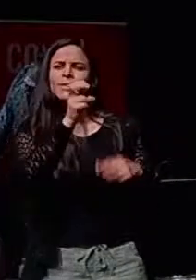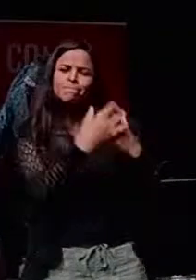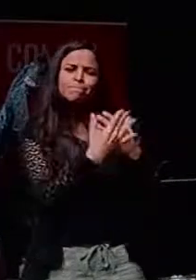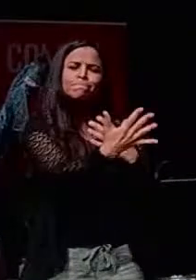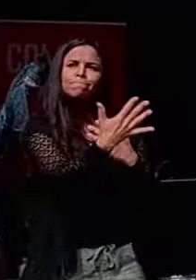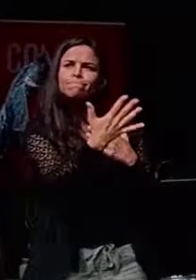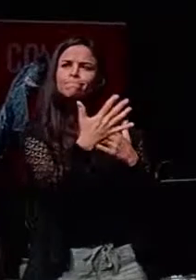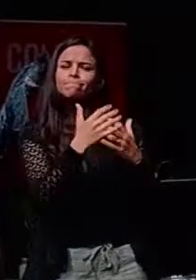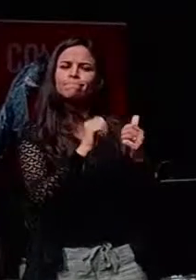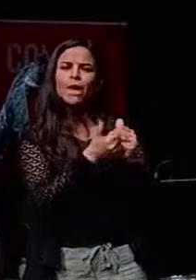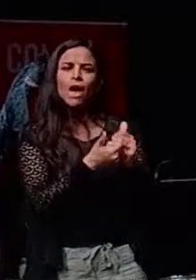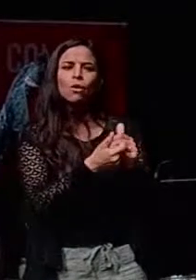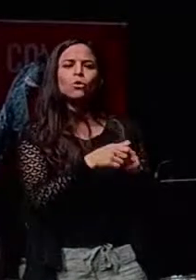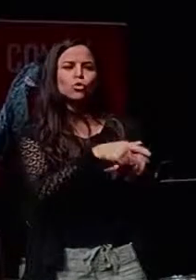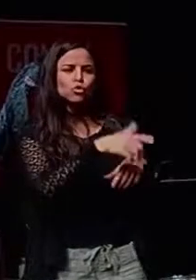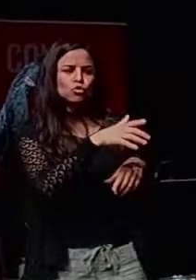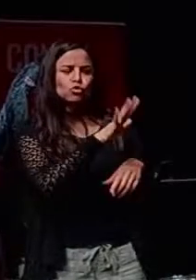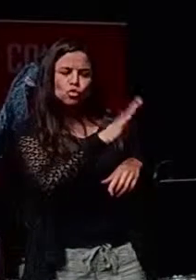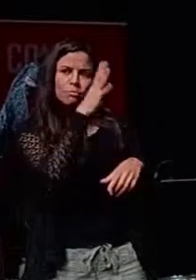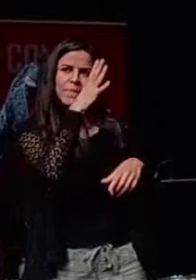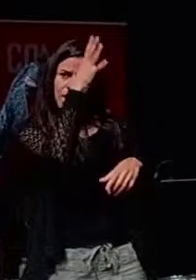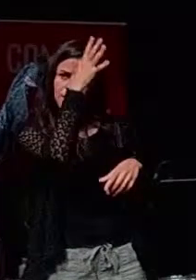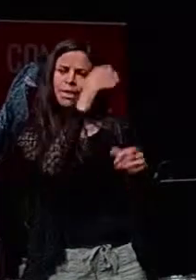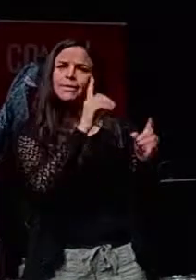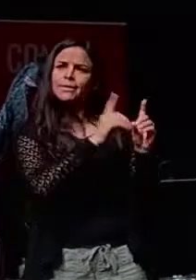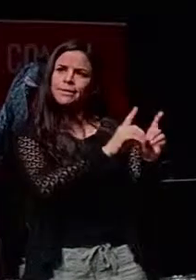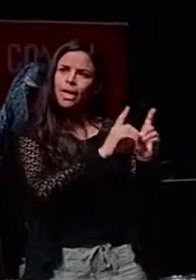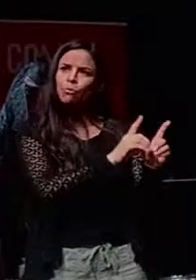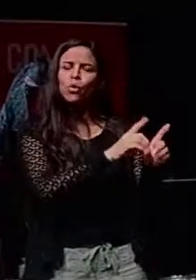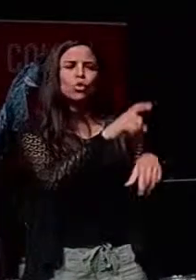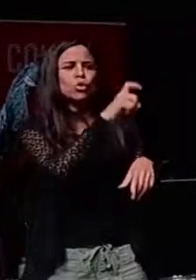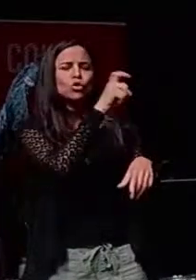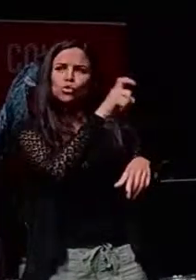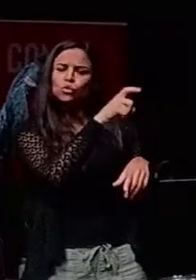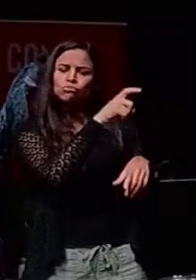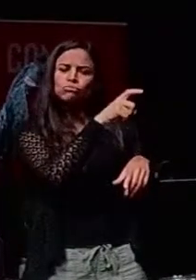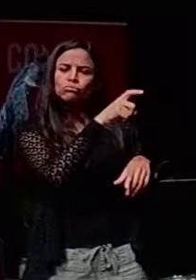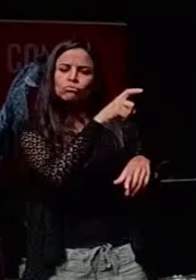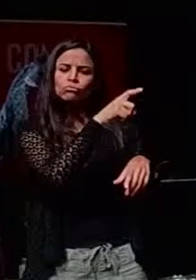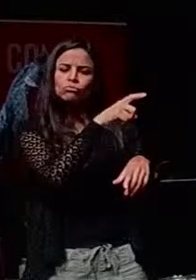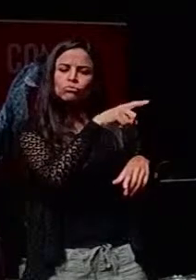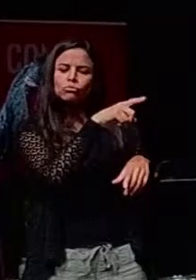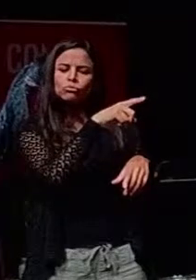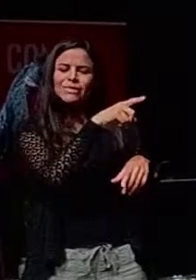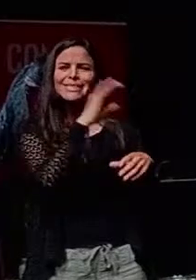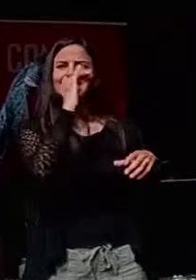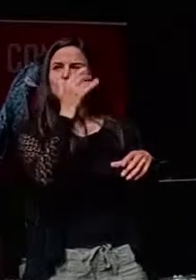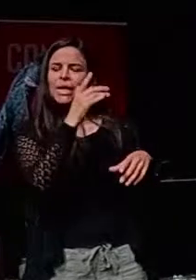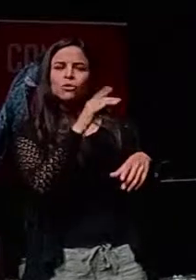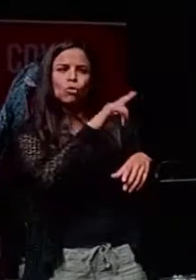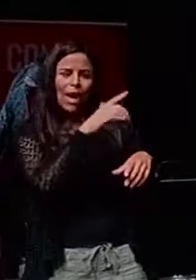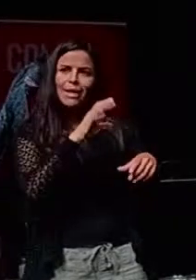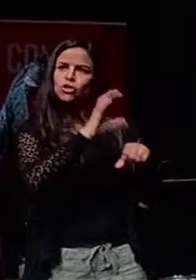said your parents are disciples, you became a disciple as a teenager, but then going forward, it seems like you had a church family, but how did